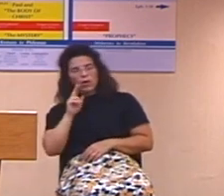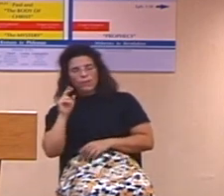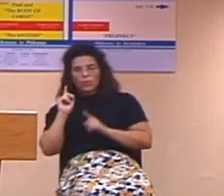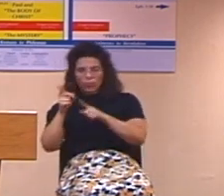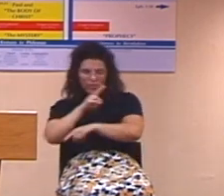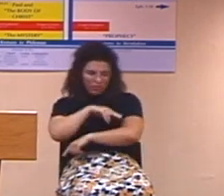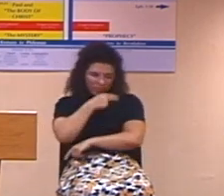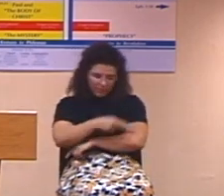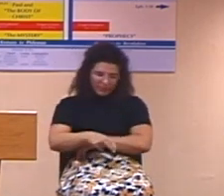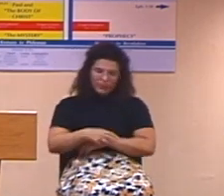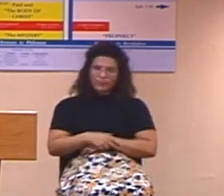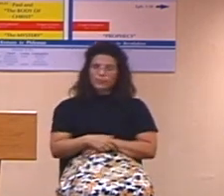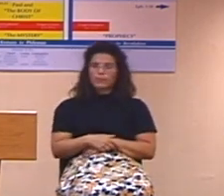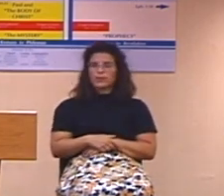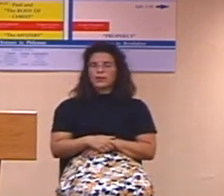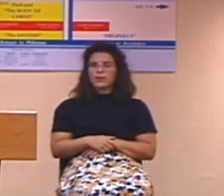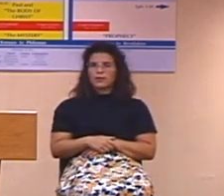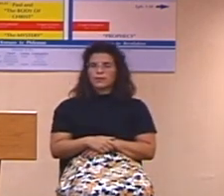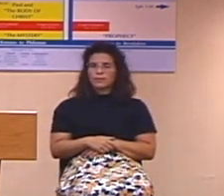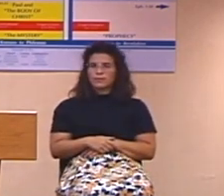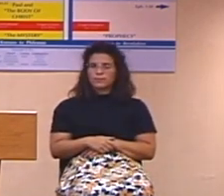in the hospital.